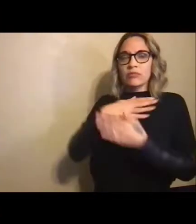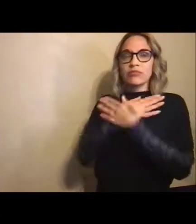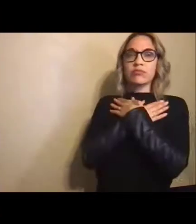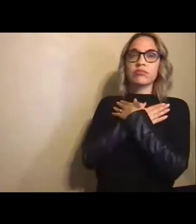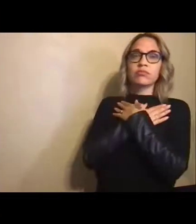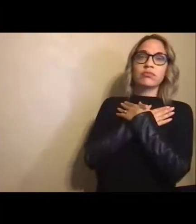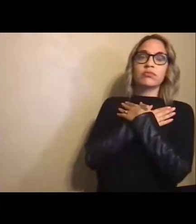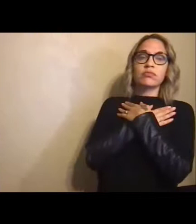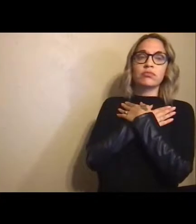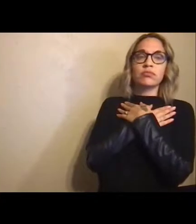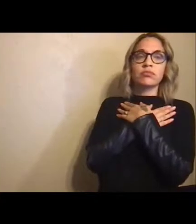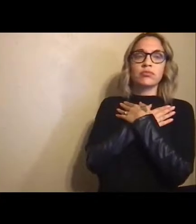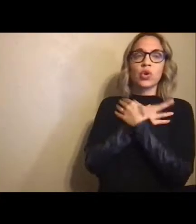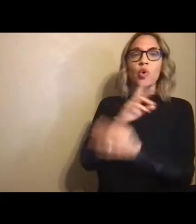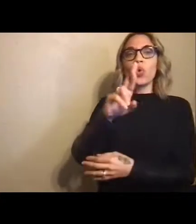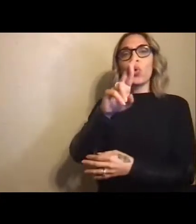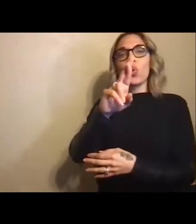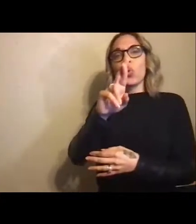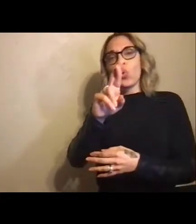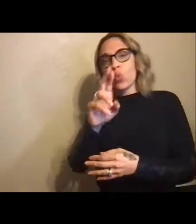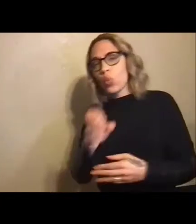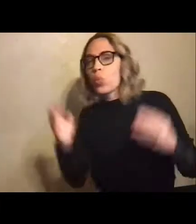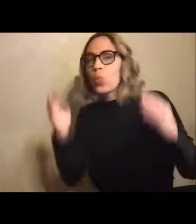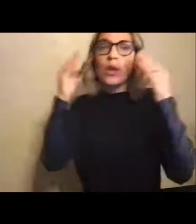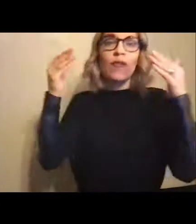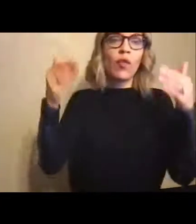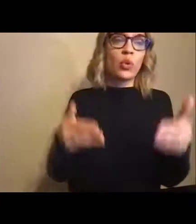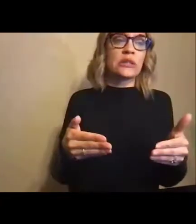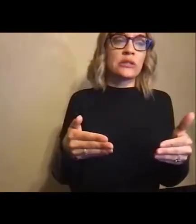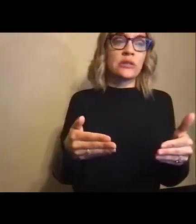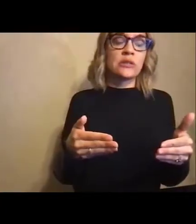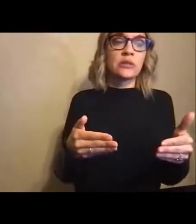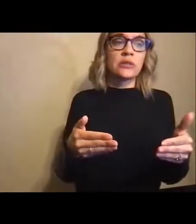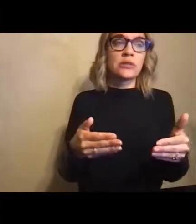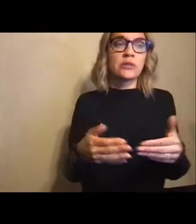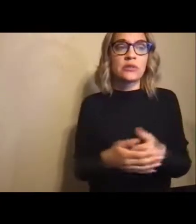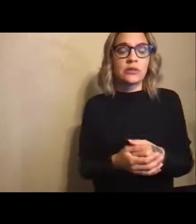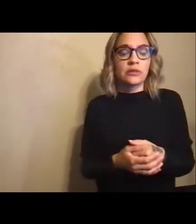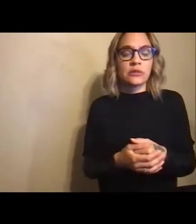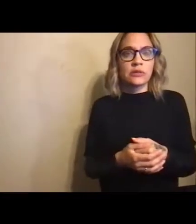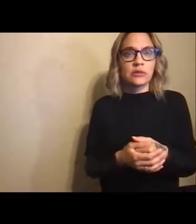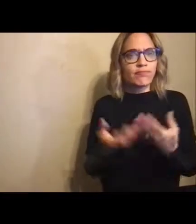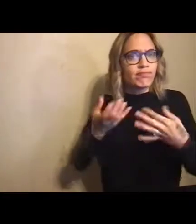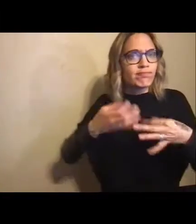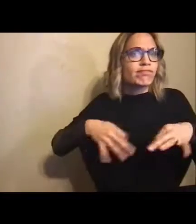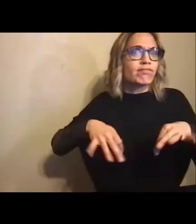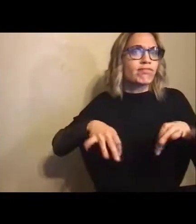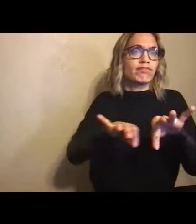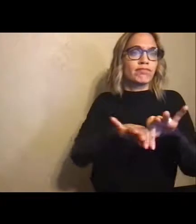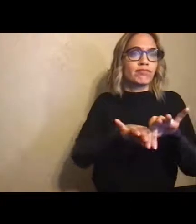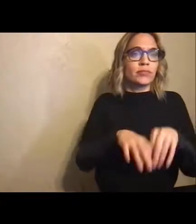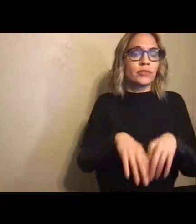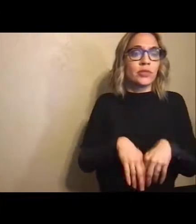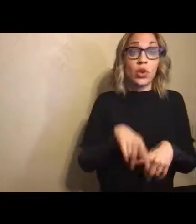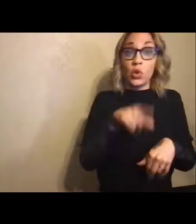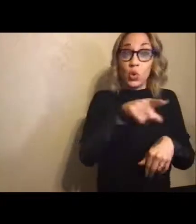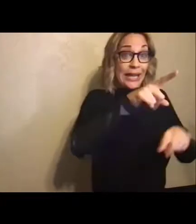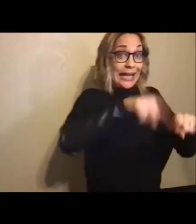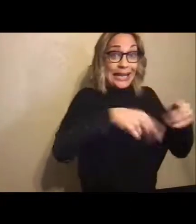are? And maybe you don't have any because you've moved on from all the tasks. So it's important to take breaks and